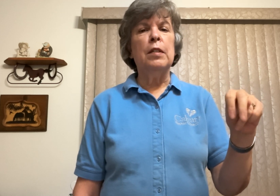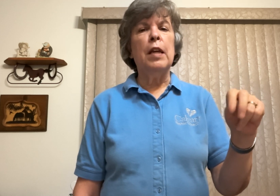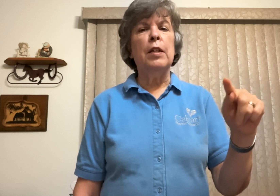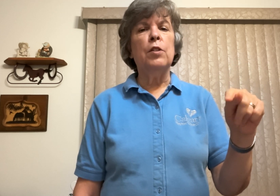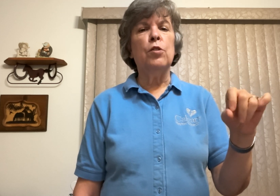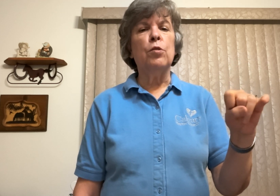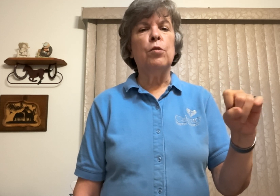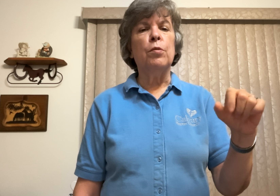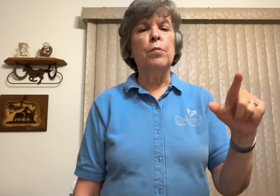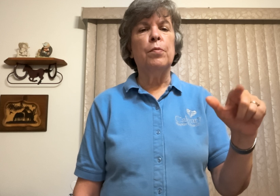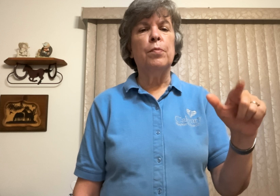Substantial.